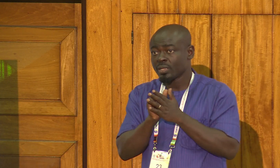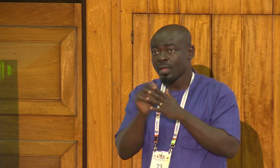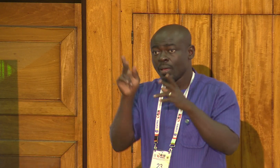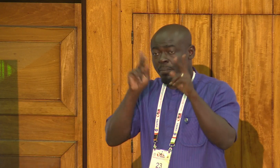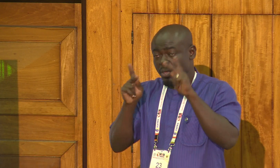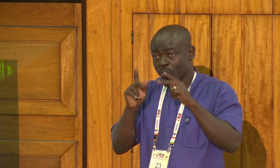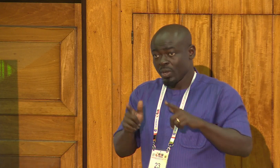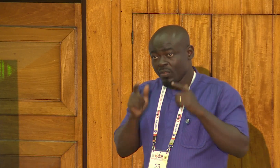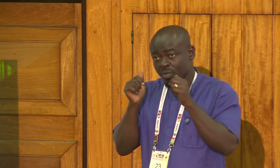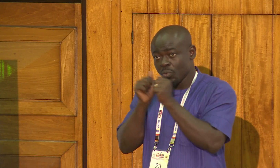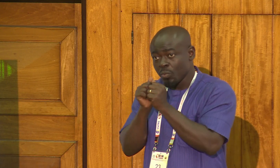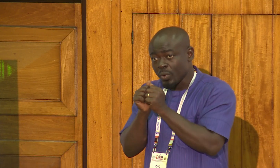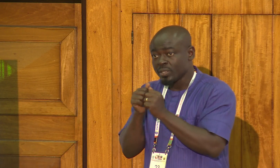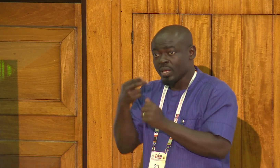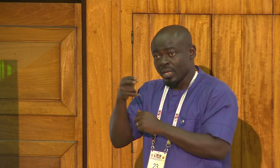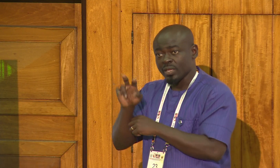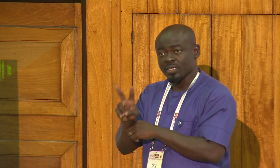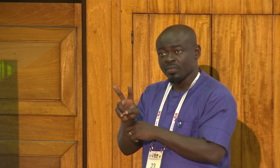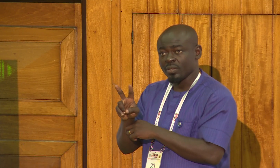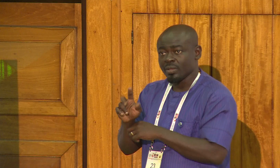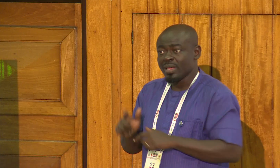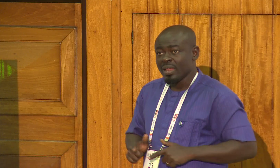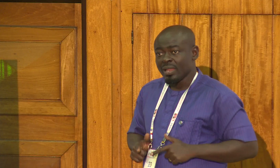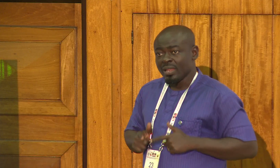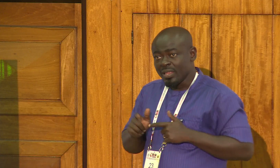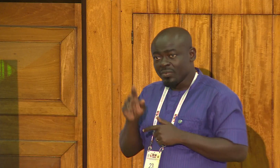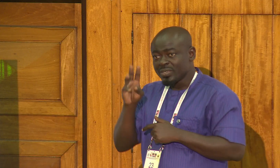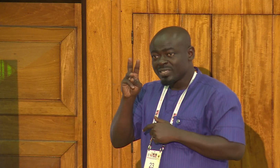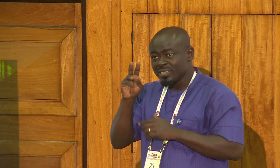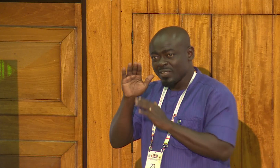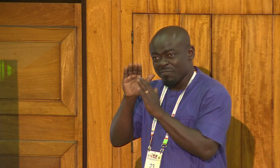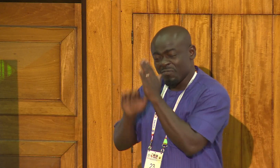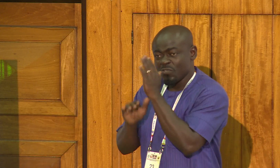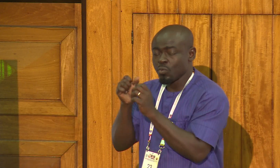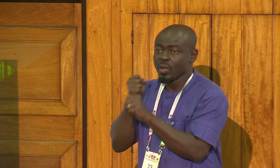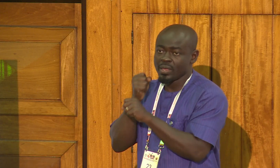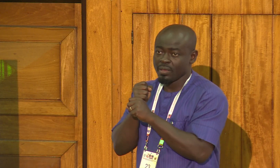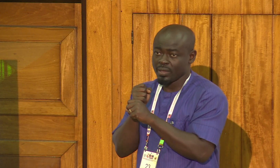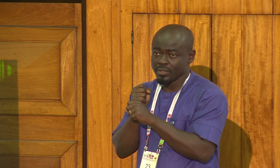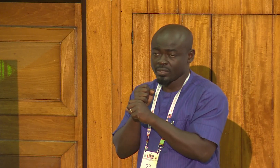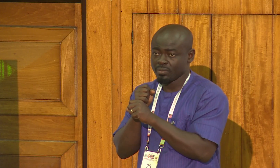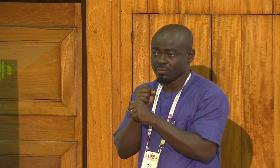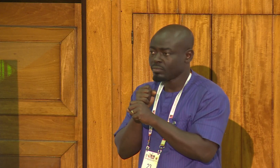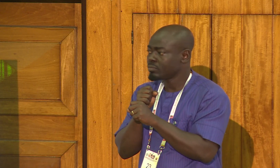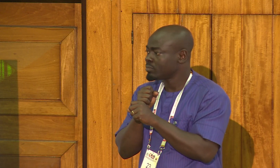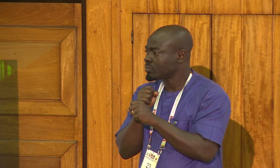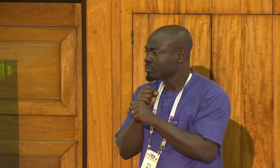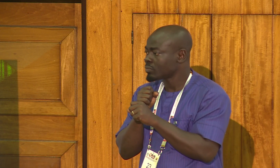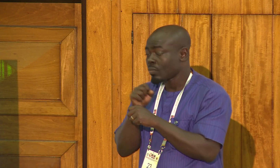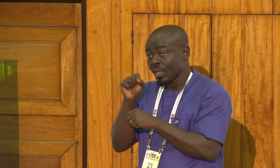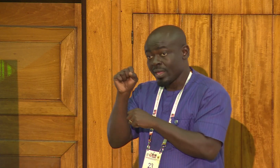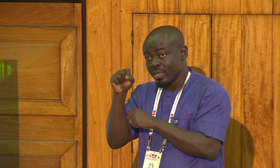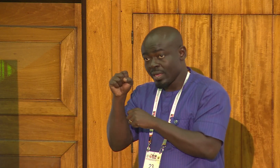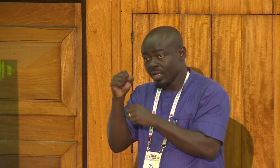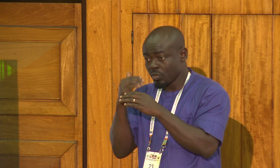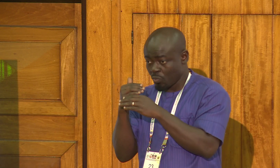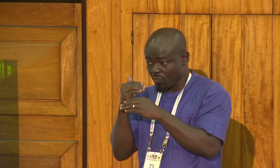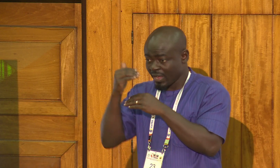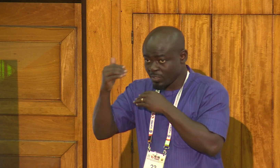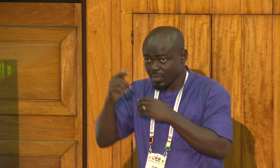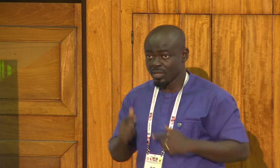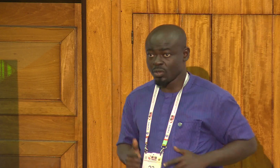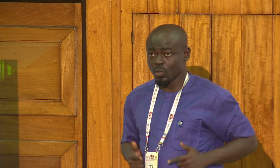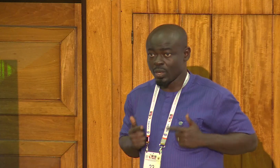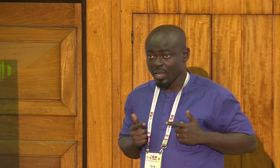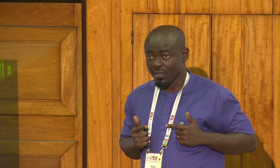with HIV live 16 fewer years in good health. So yes, we've extended your lifespan,